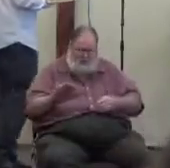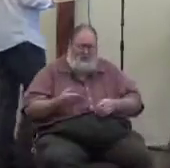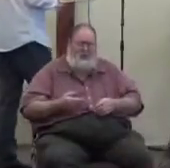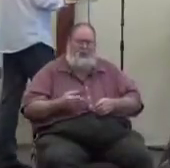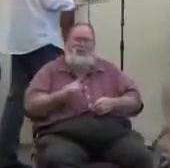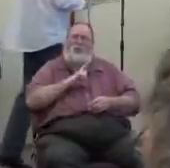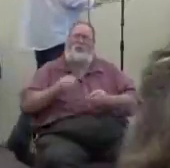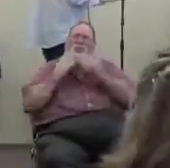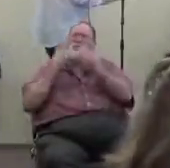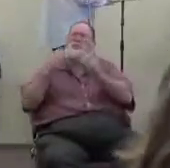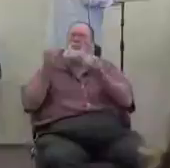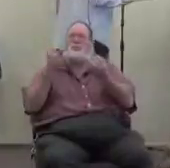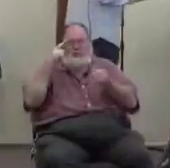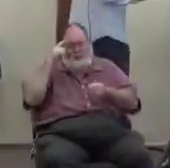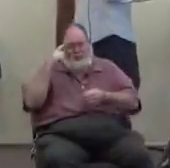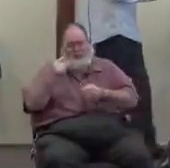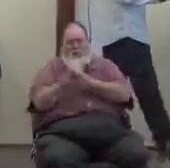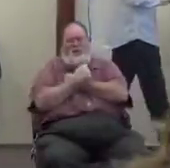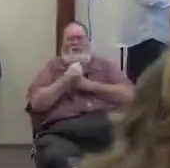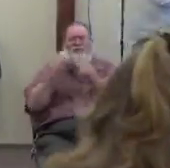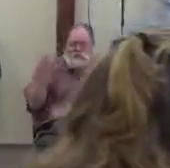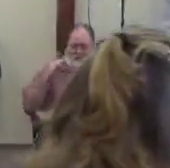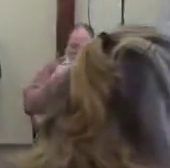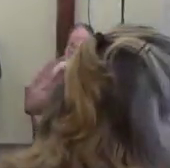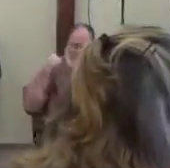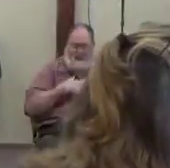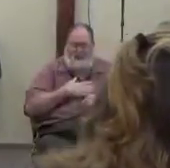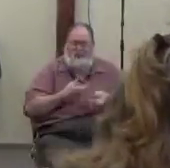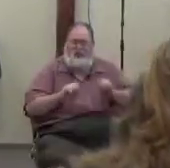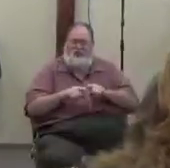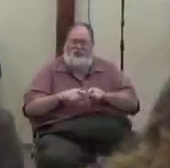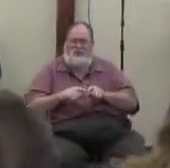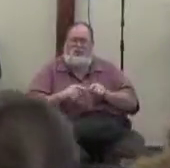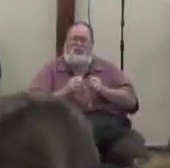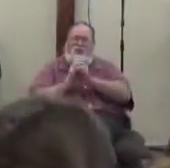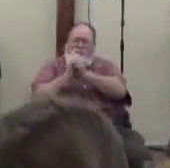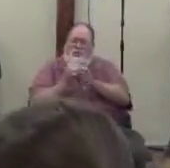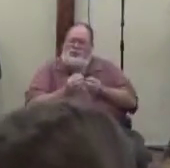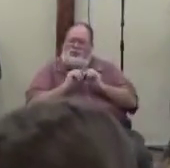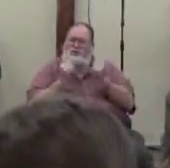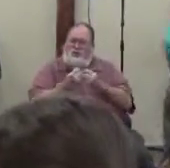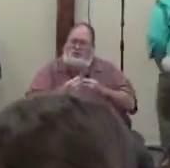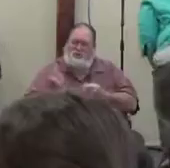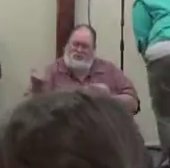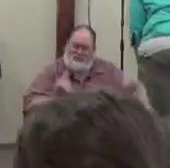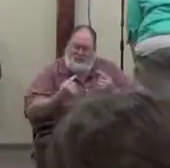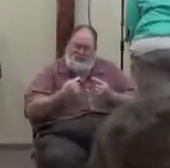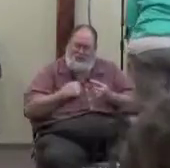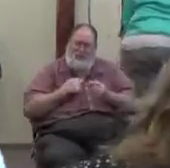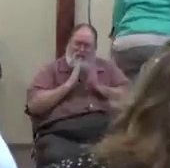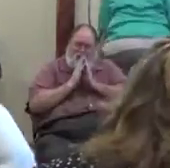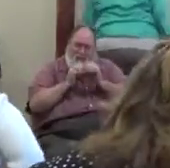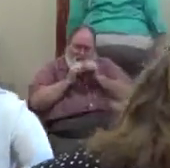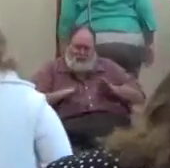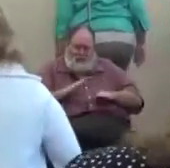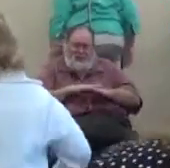mercy, and grace. And as the worship team comes, Lord, I pray a blessing over them that they can lead us into praise, into